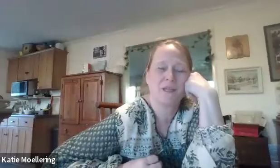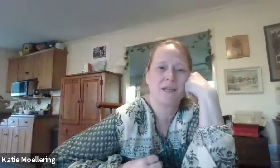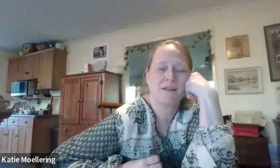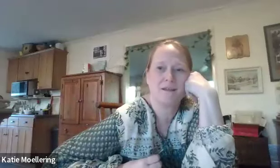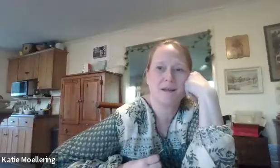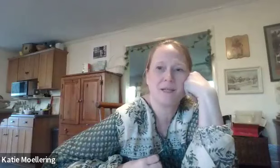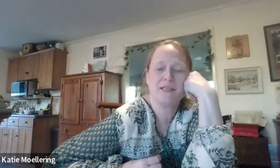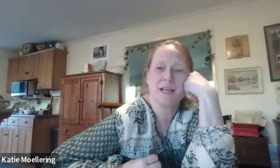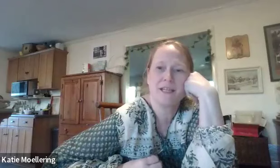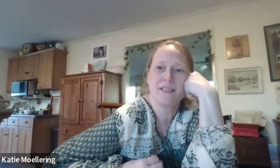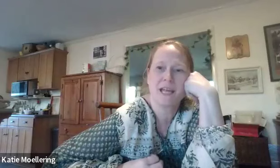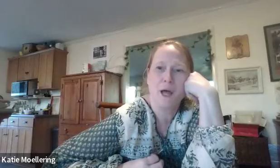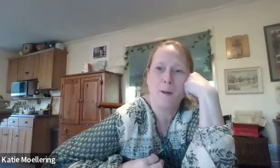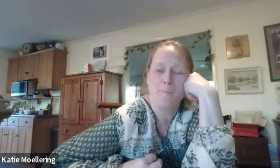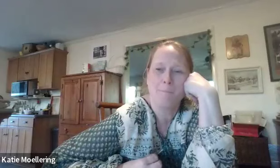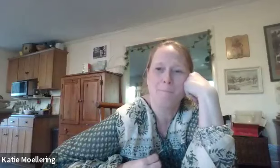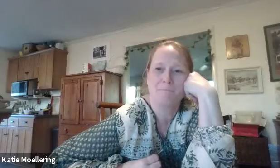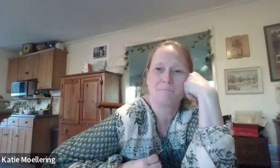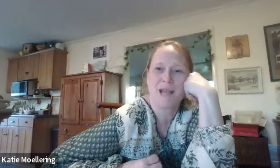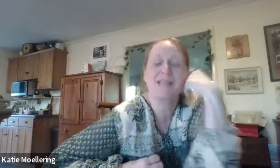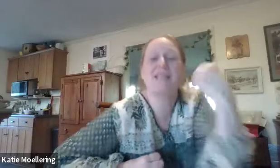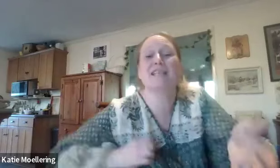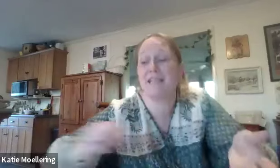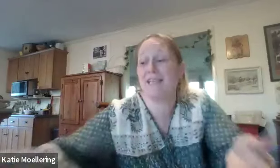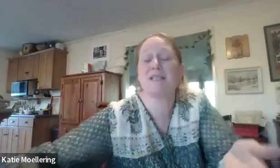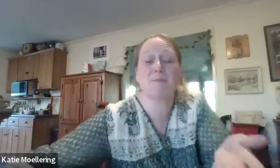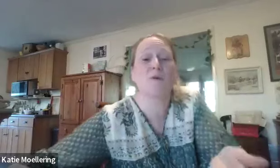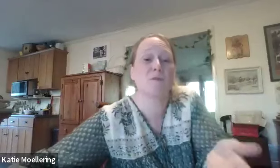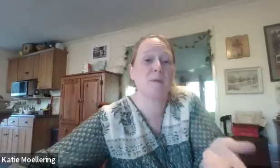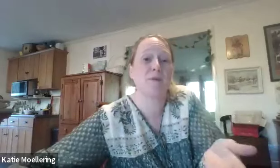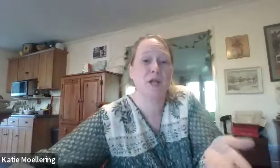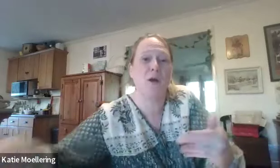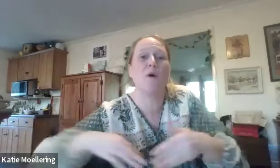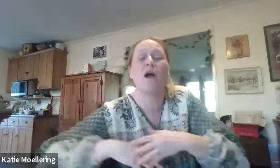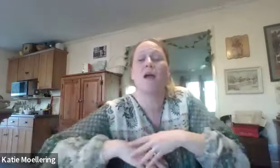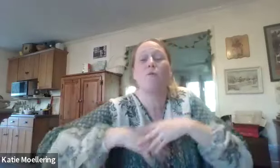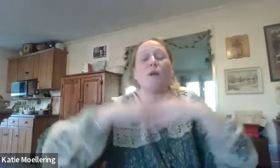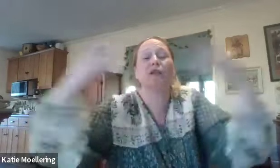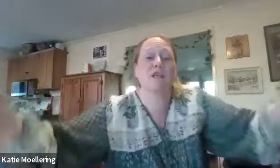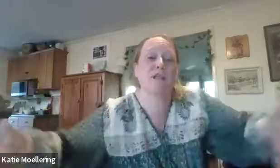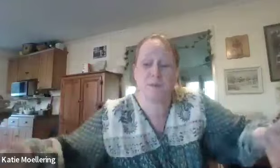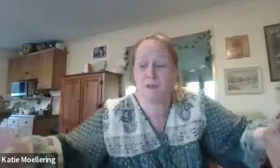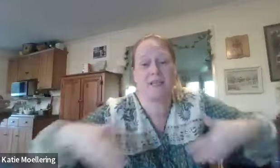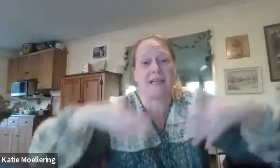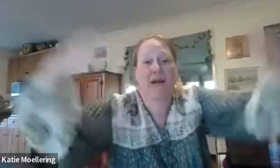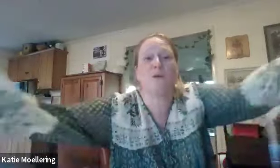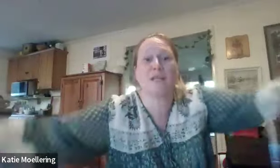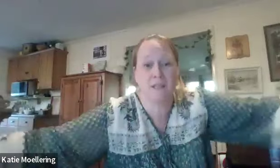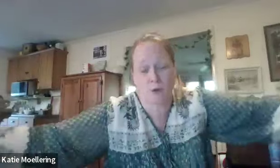it I mean it does again it is important for people to know what it looks like in the like out in the